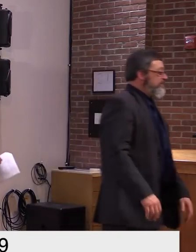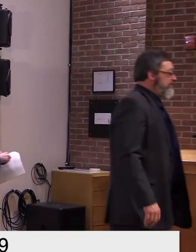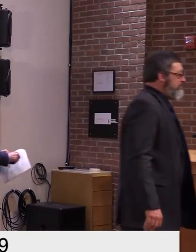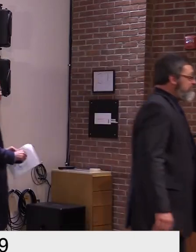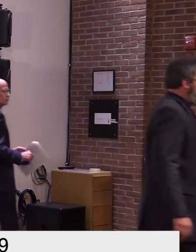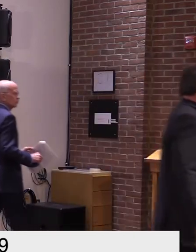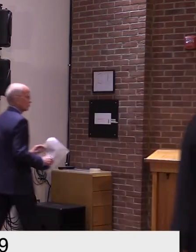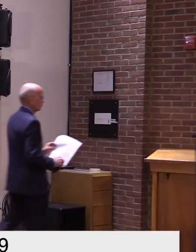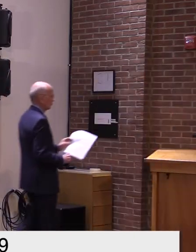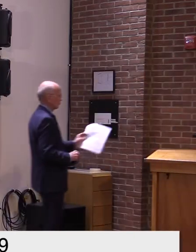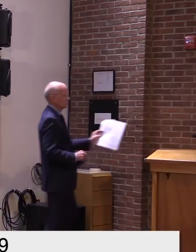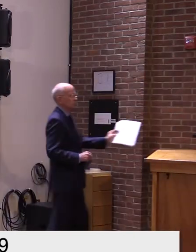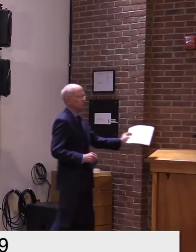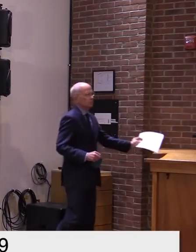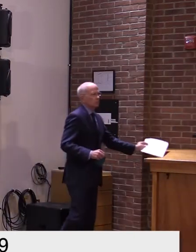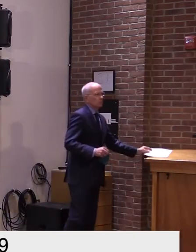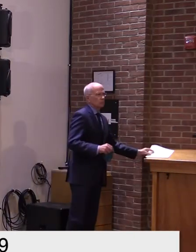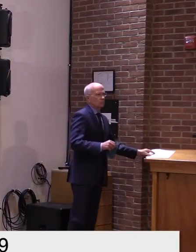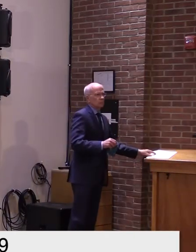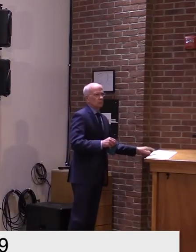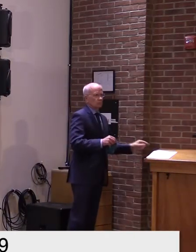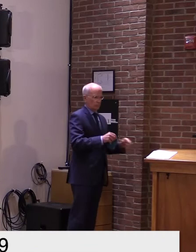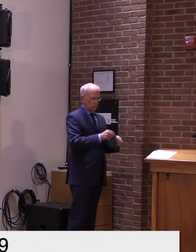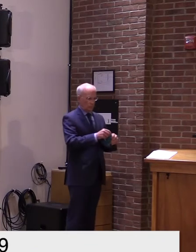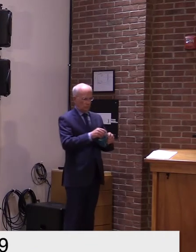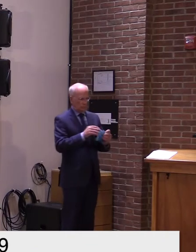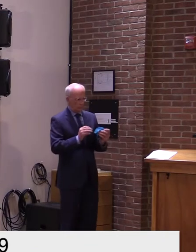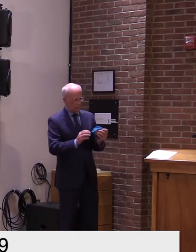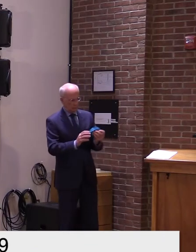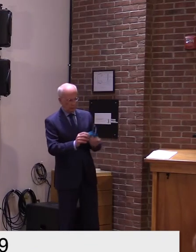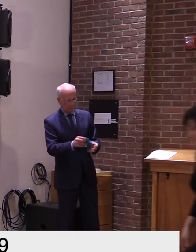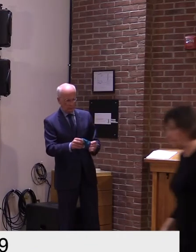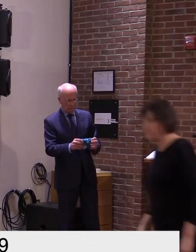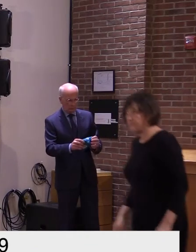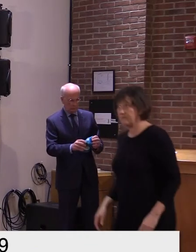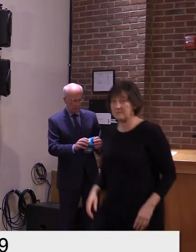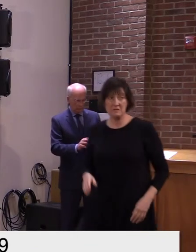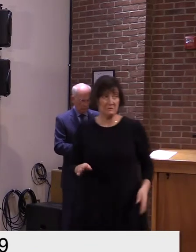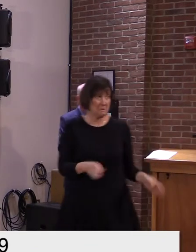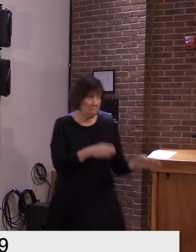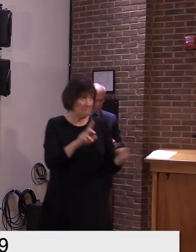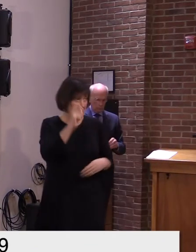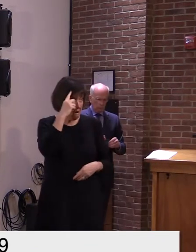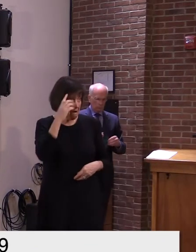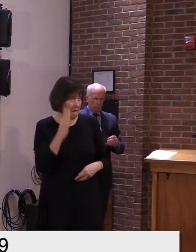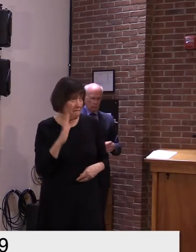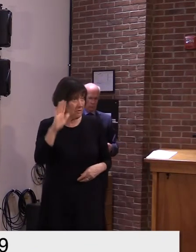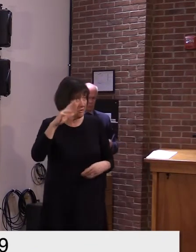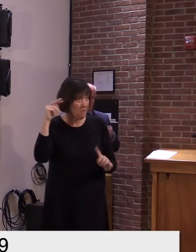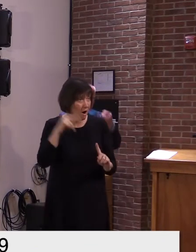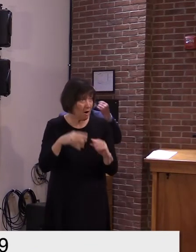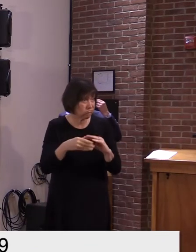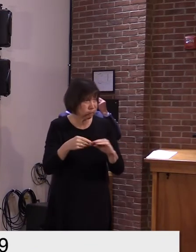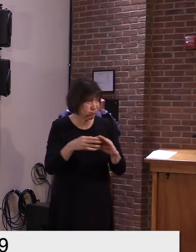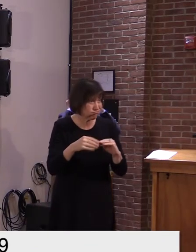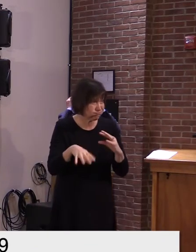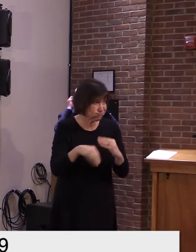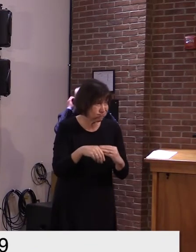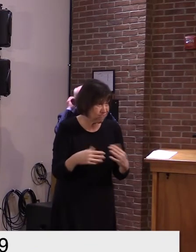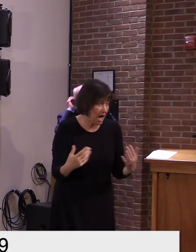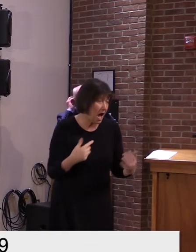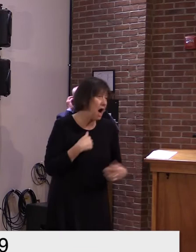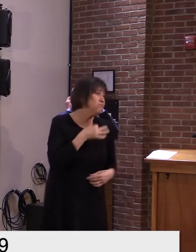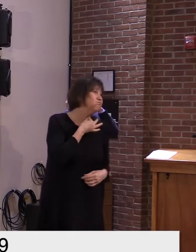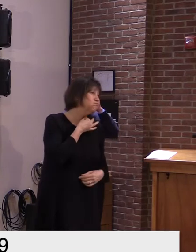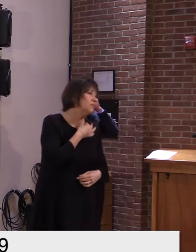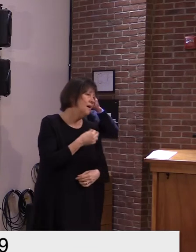Governor, you want to add anything to that? As you're looking forward, you're hoping with the vaccine in place that you can kind of